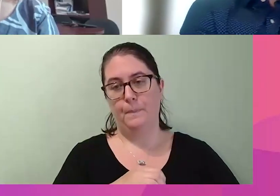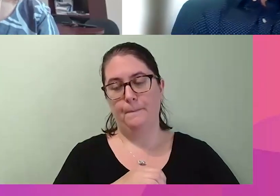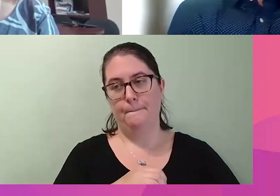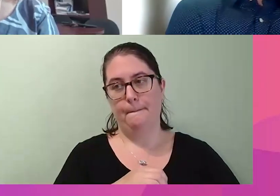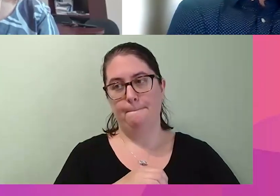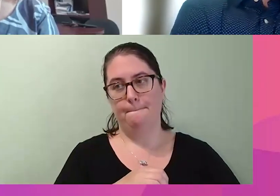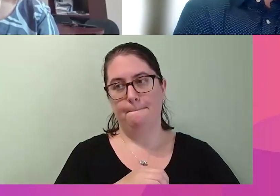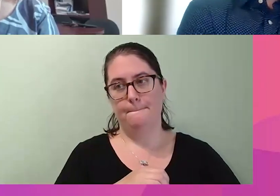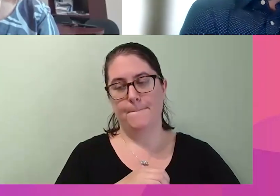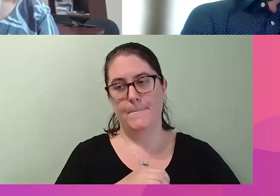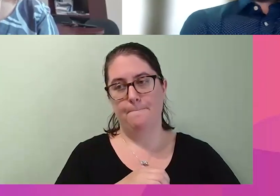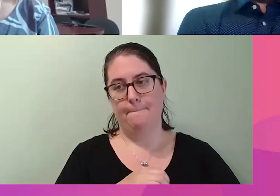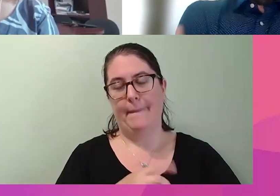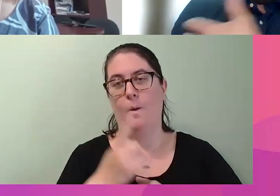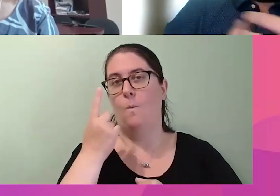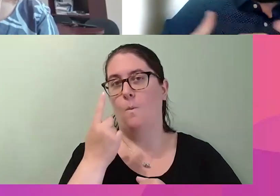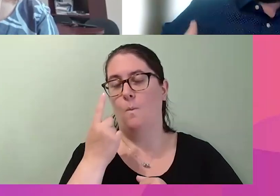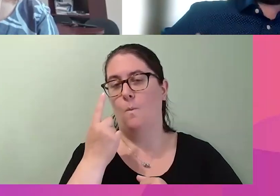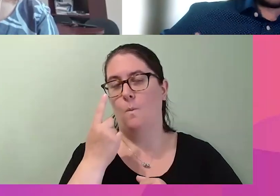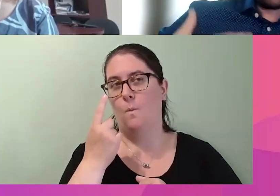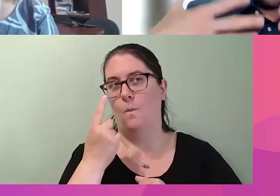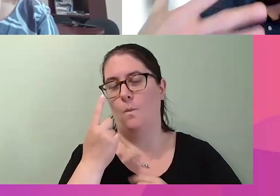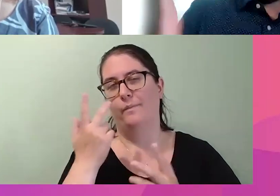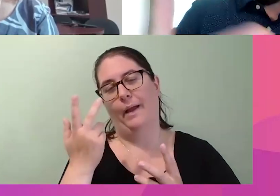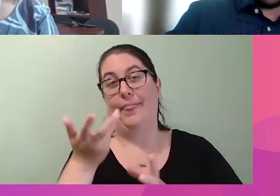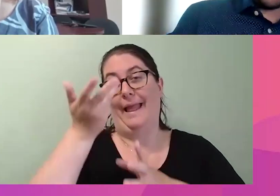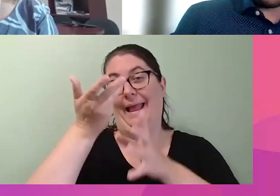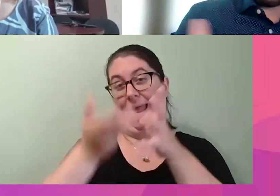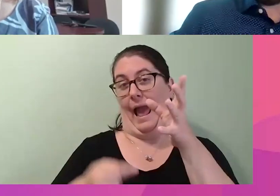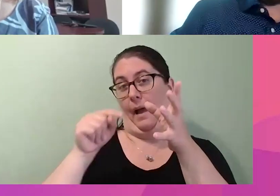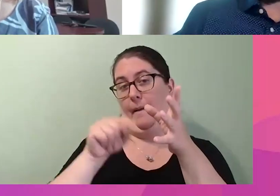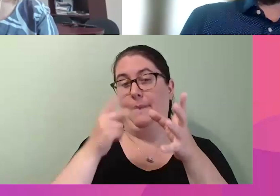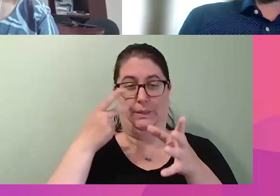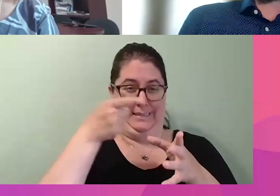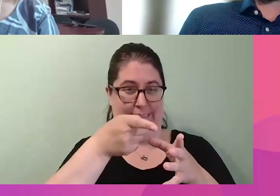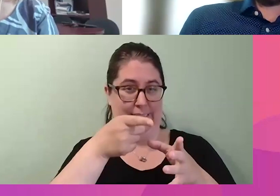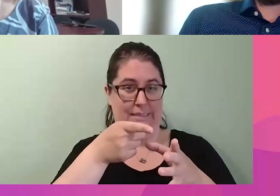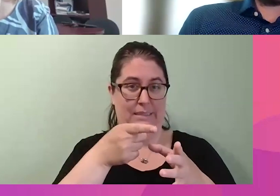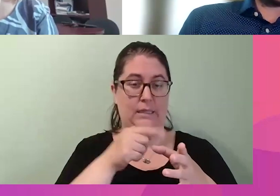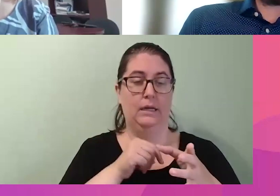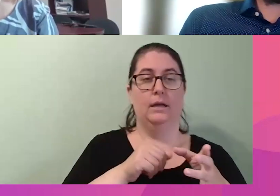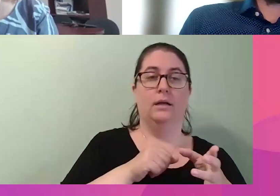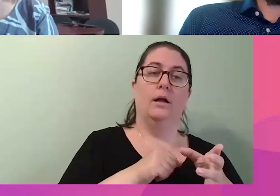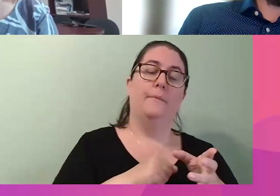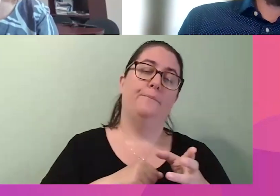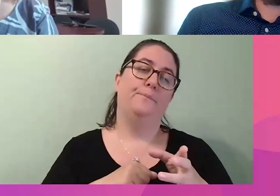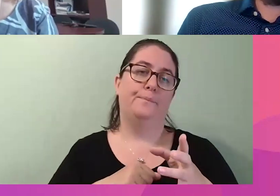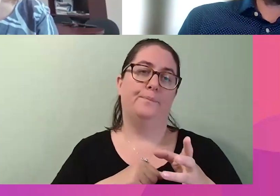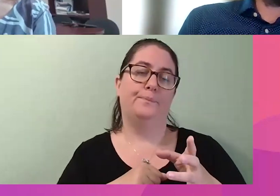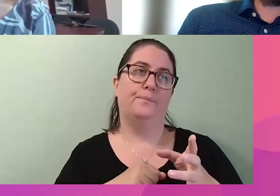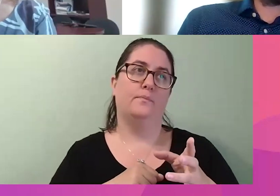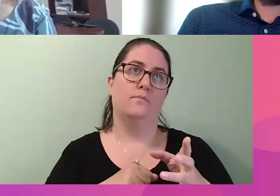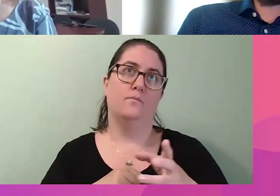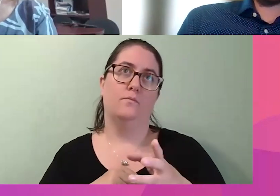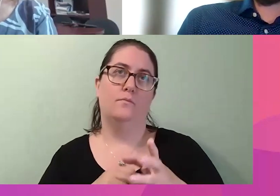um, one of the things that we're sort of the gap that you can kind of see on this slide here that we're trying to address is that